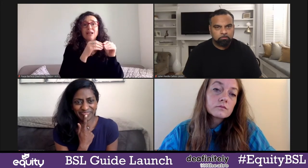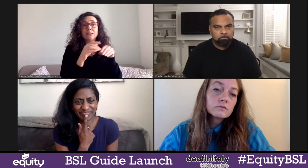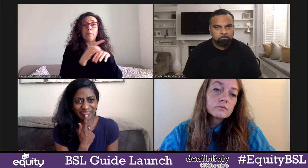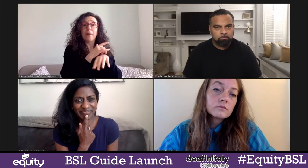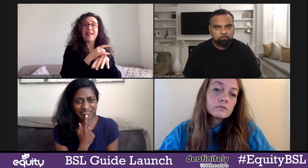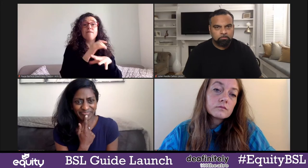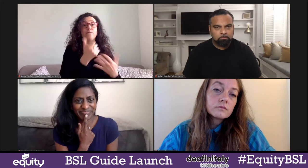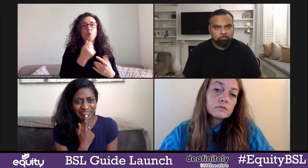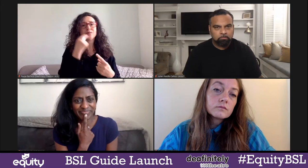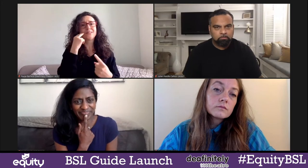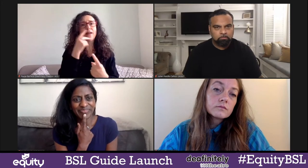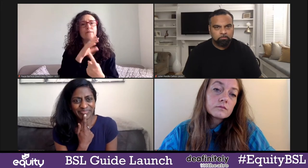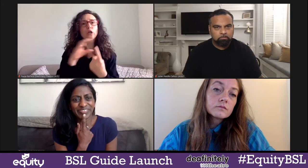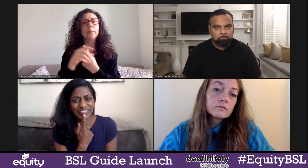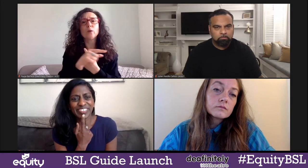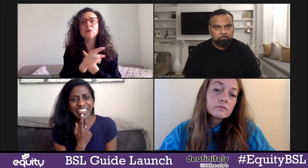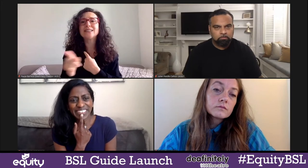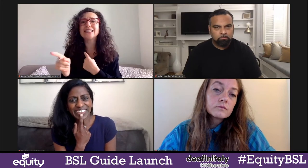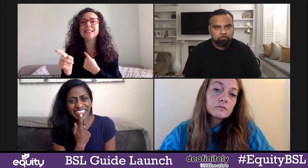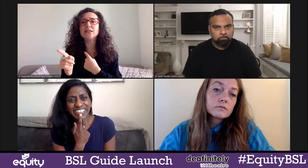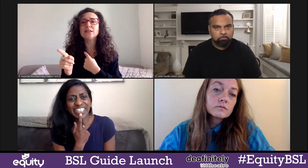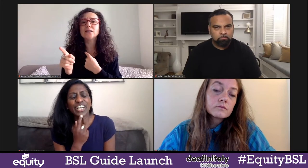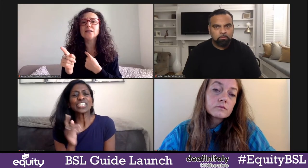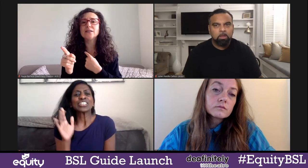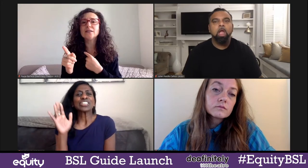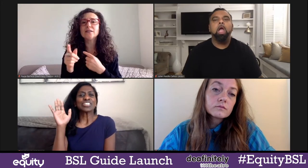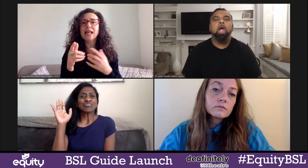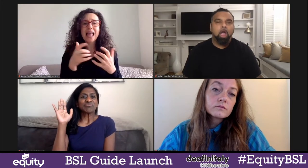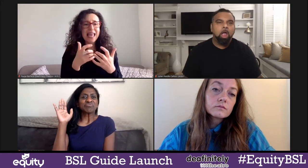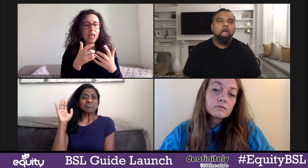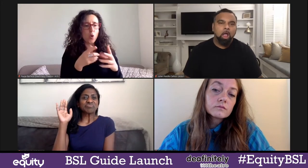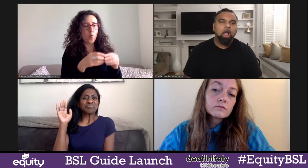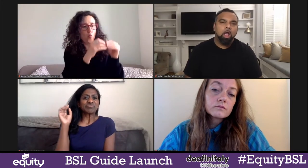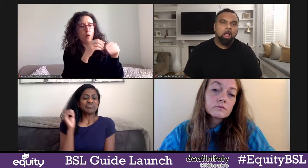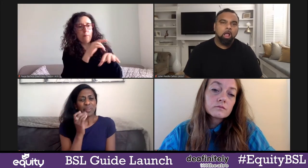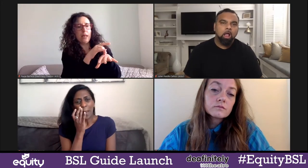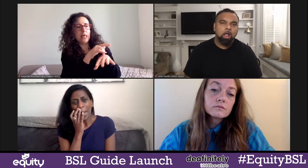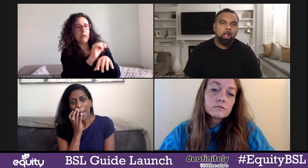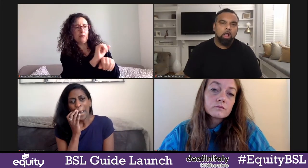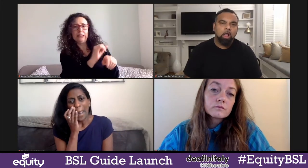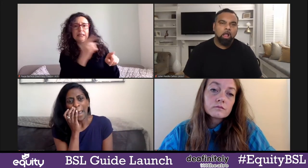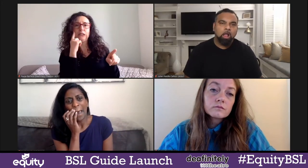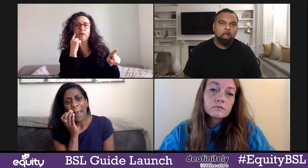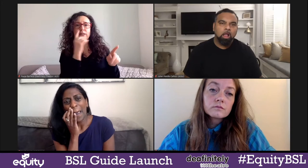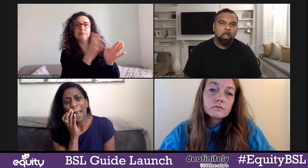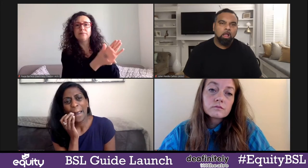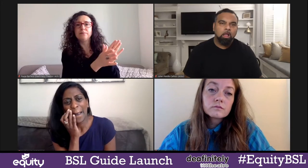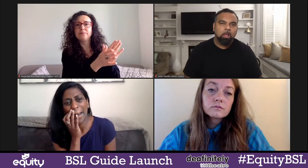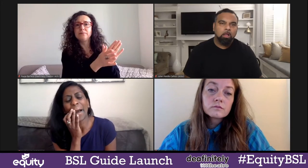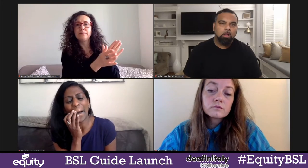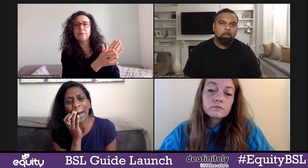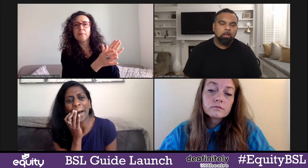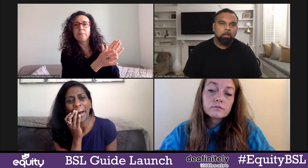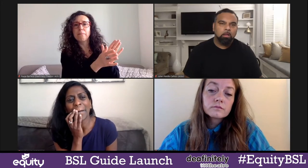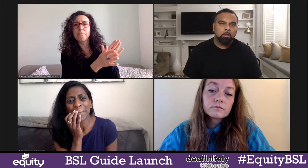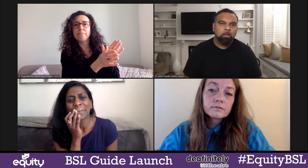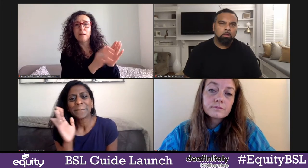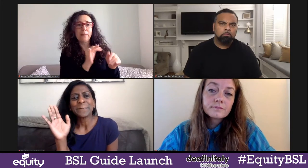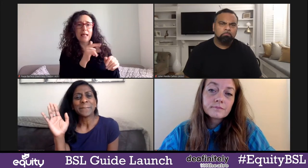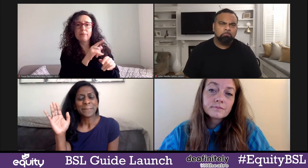So if a hearing theatre maker wanted to make a play for the deaf community, how can they be educated to do it